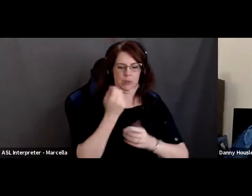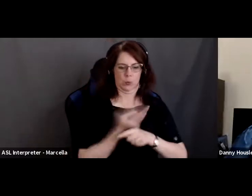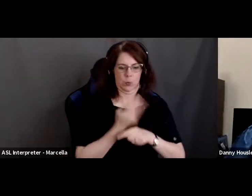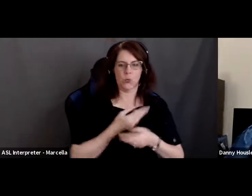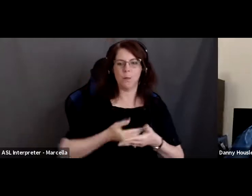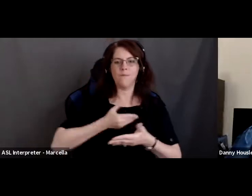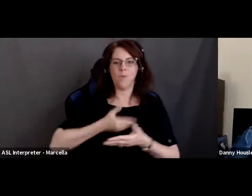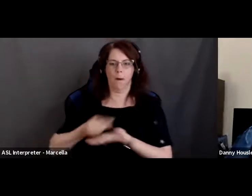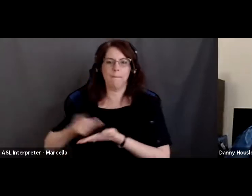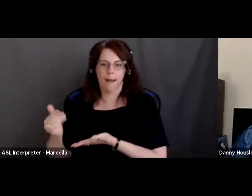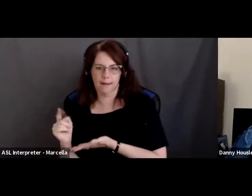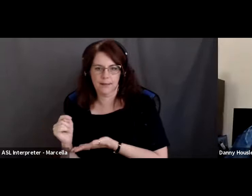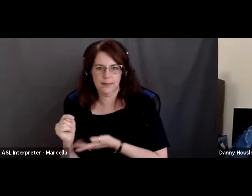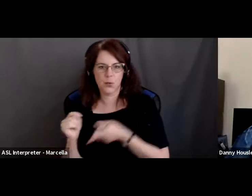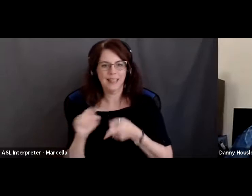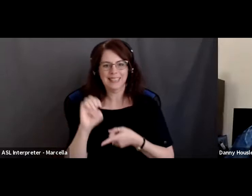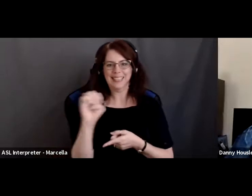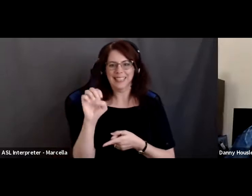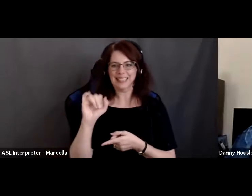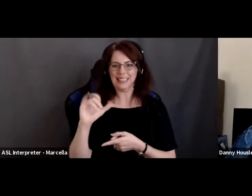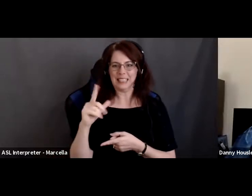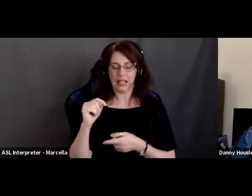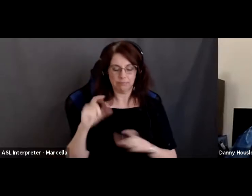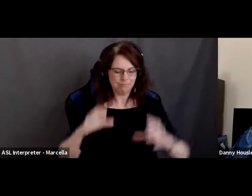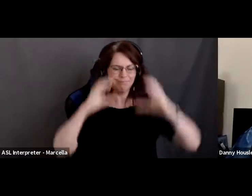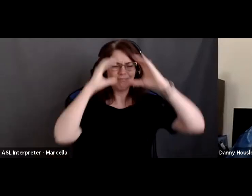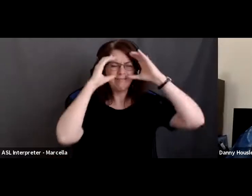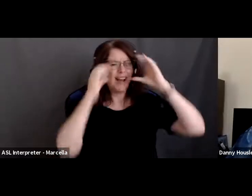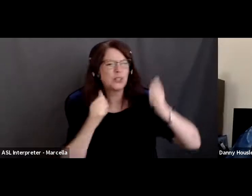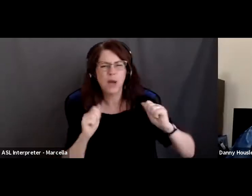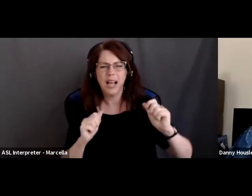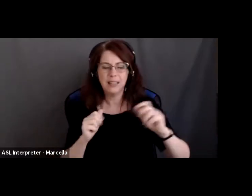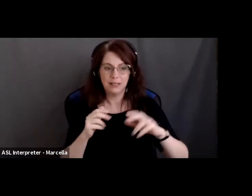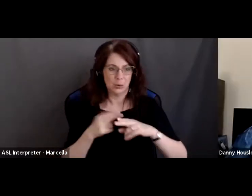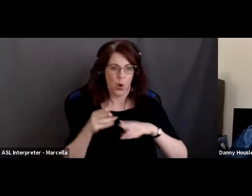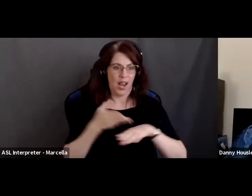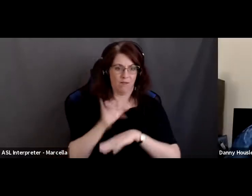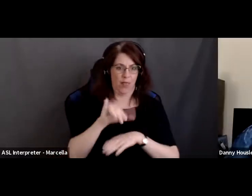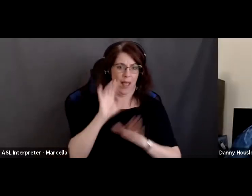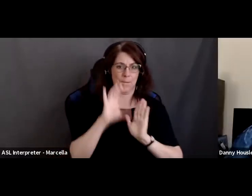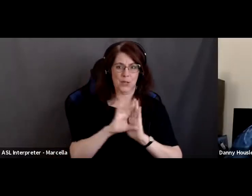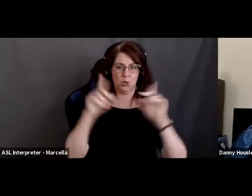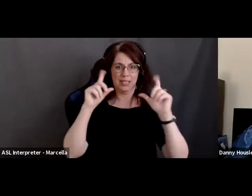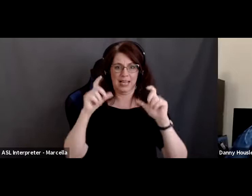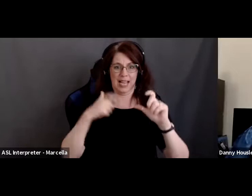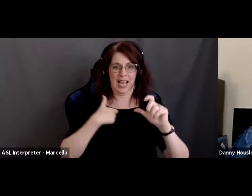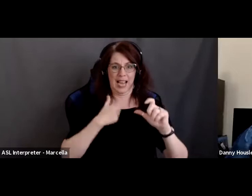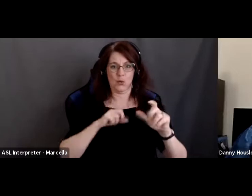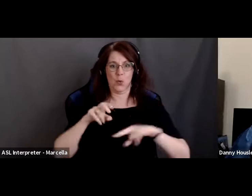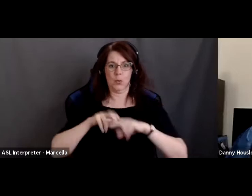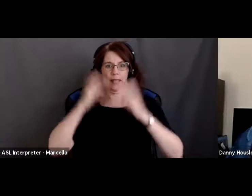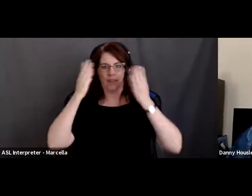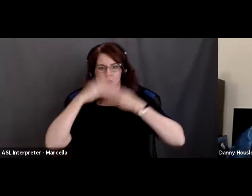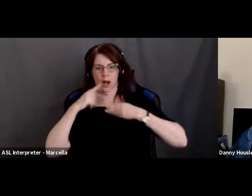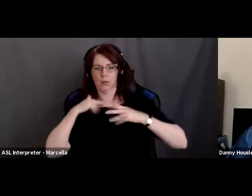eSight, and it did not work well for me. Shortly after this picture was taken, I had to go sit in the dark because I was